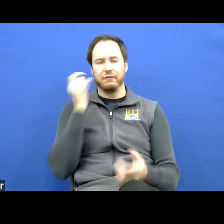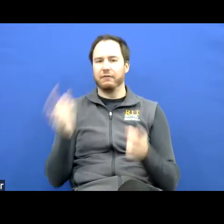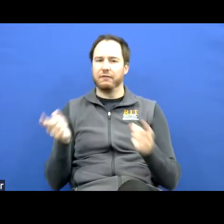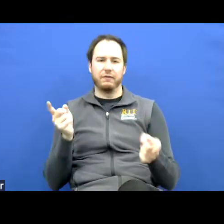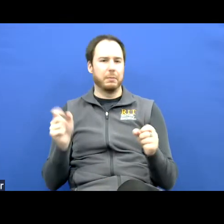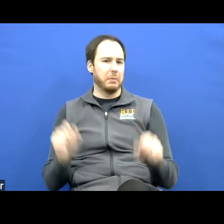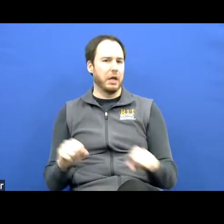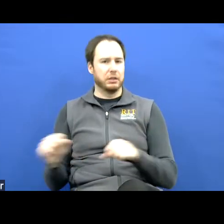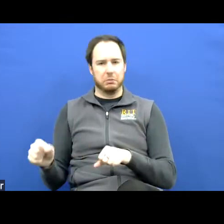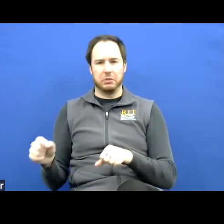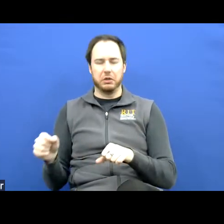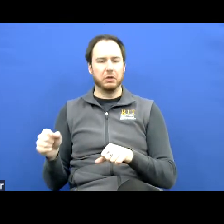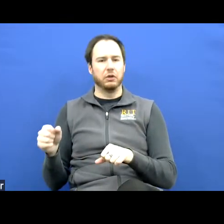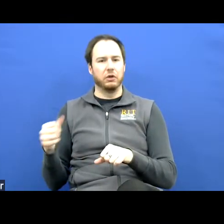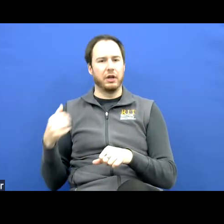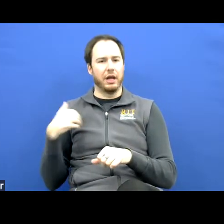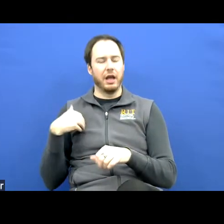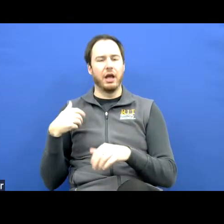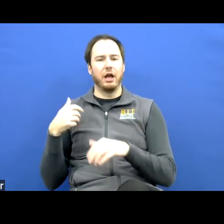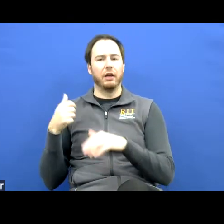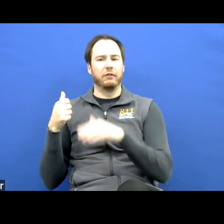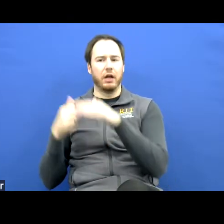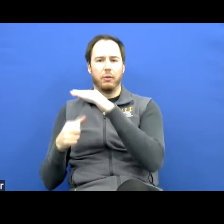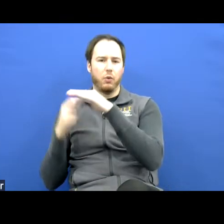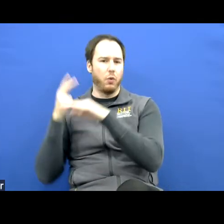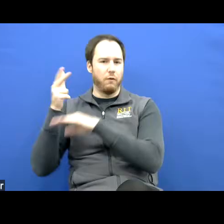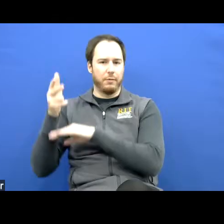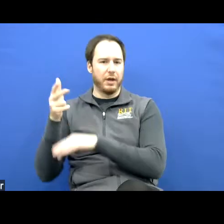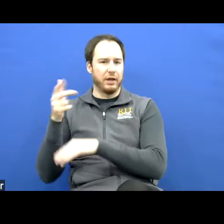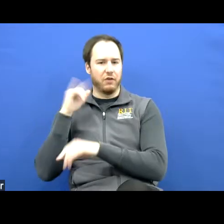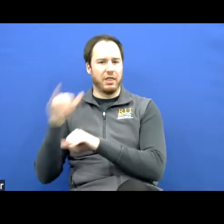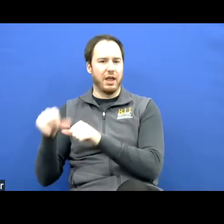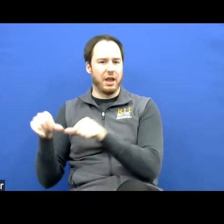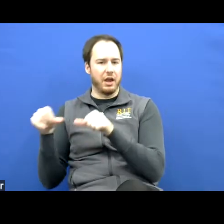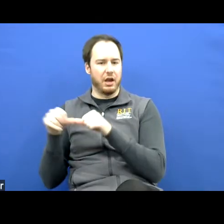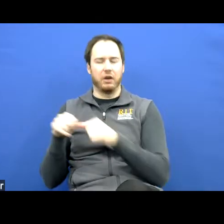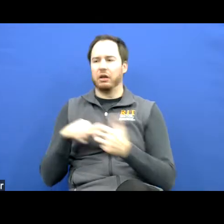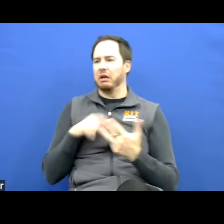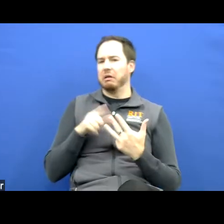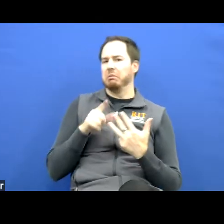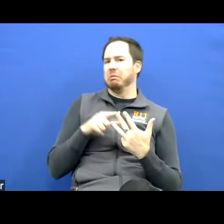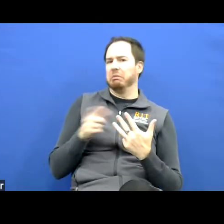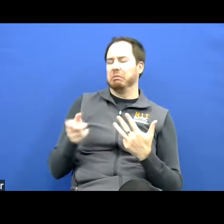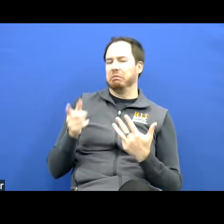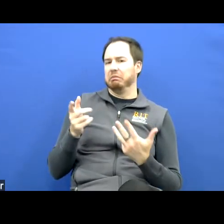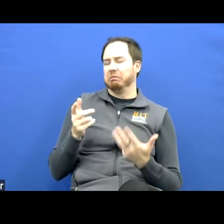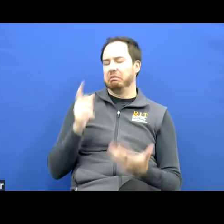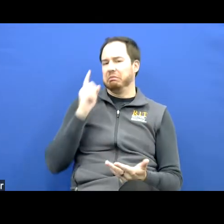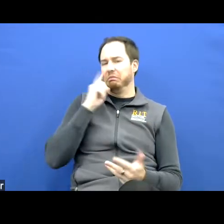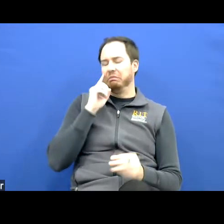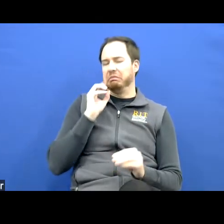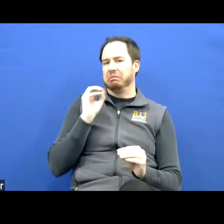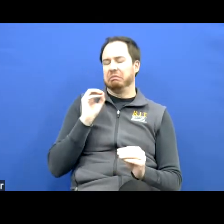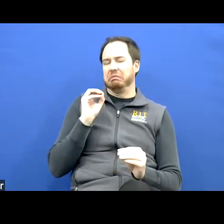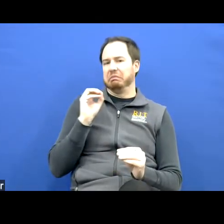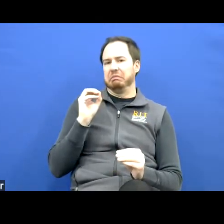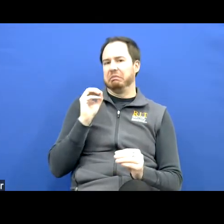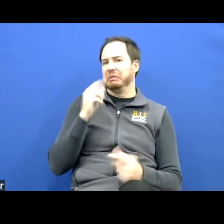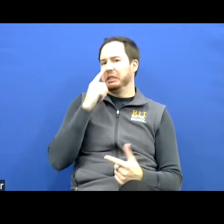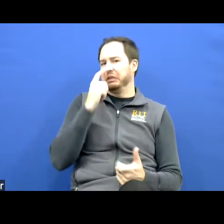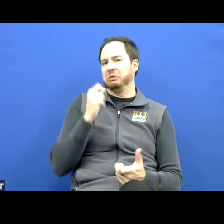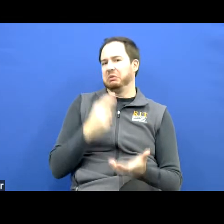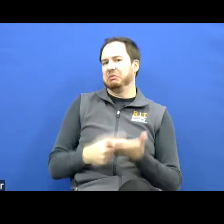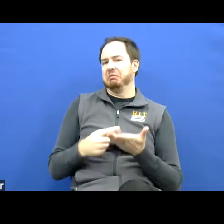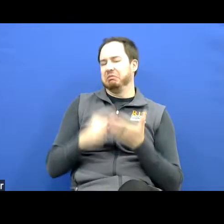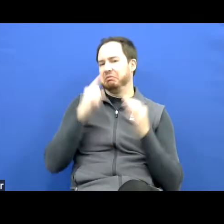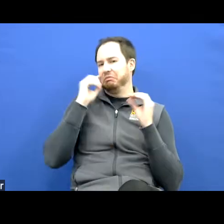it's possible to have an underpass or overpass there. Yeah, I've not heard any interest or